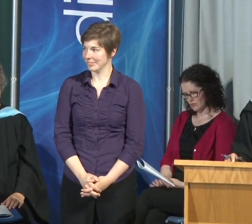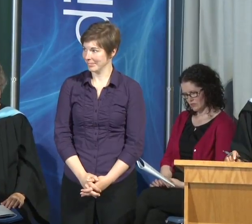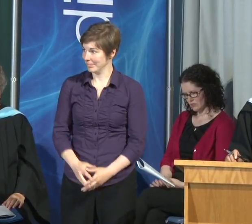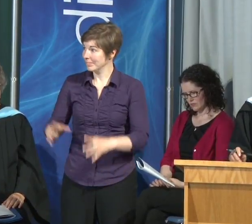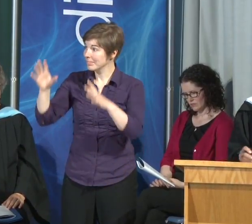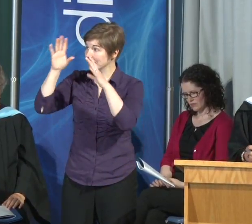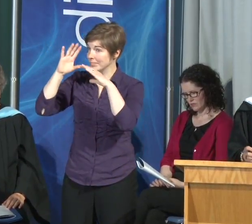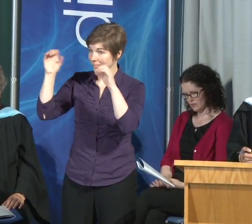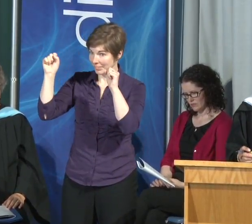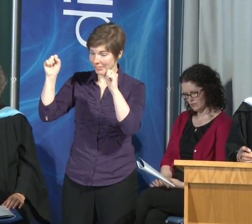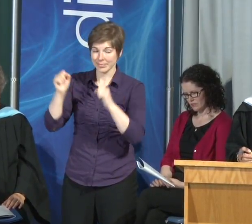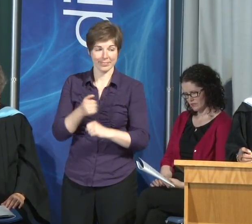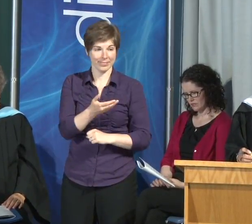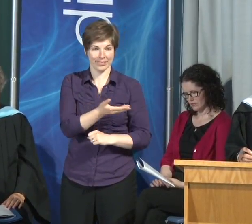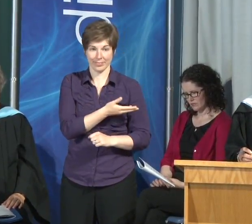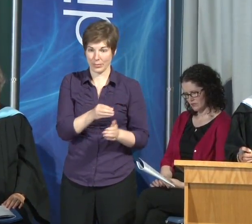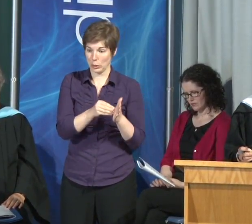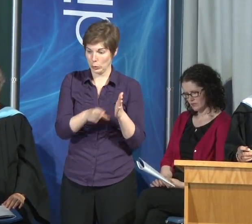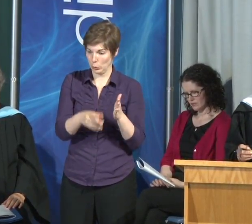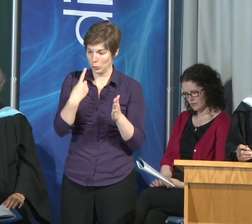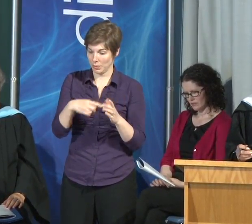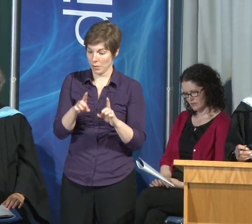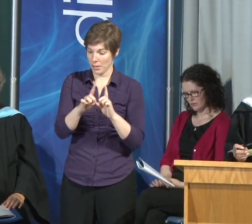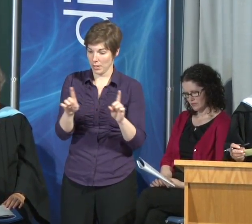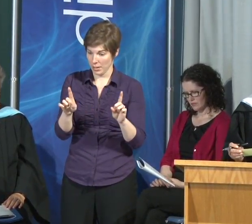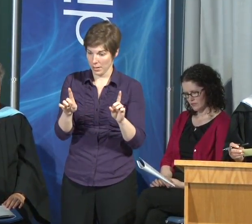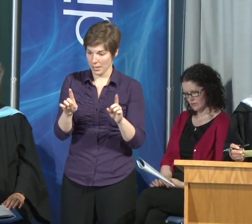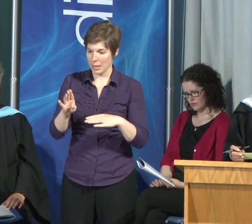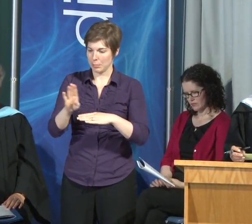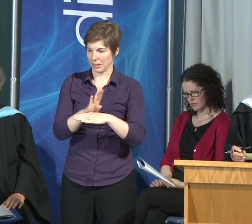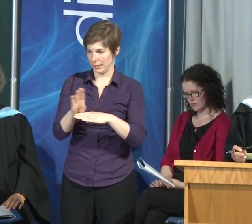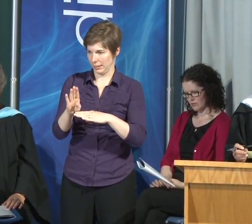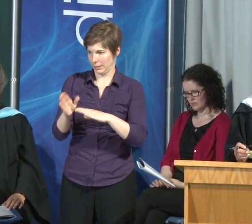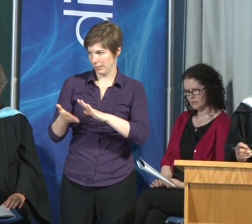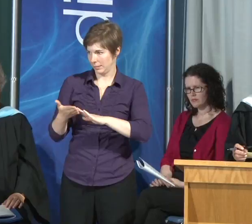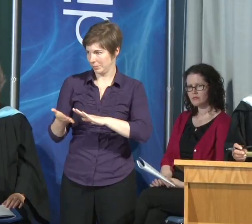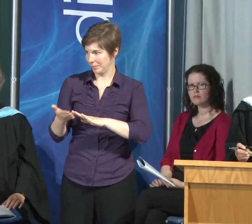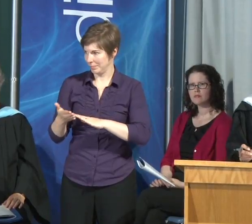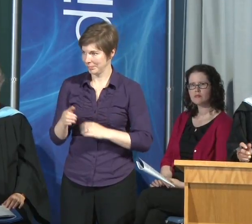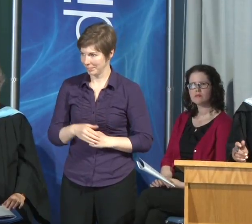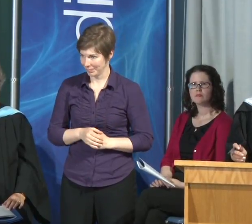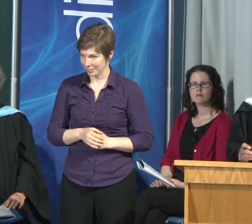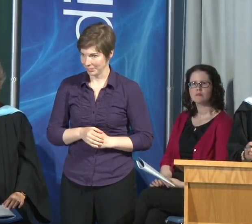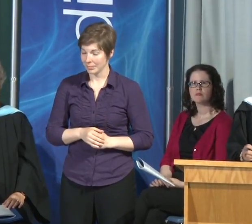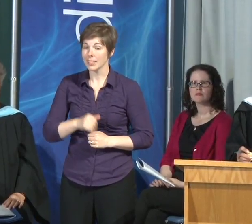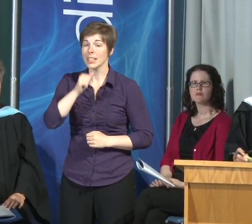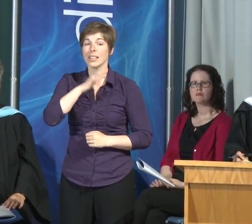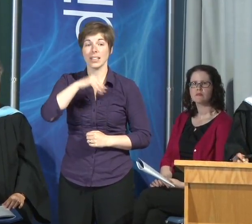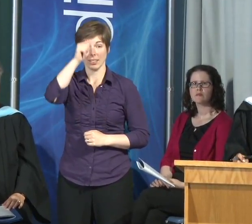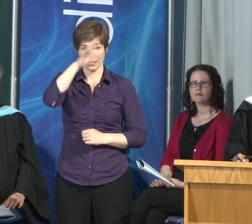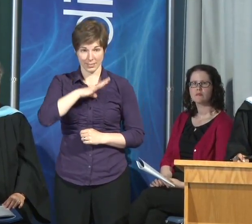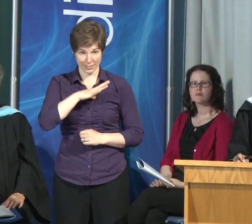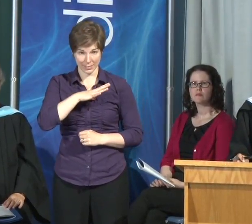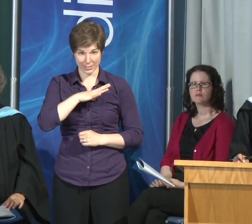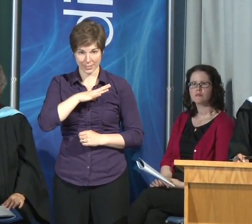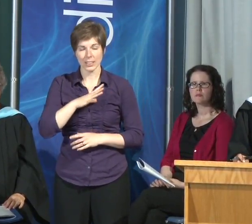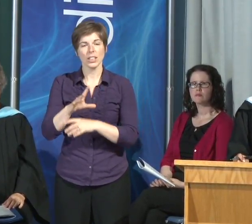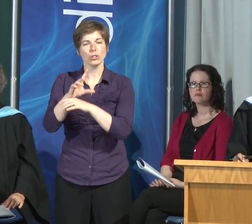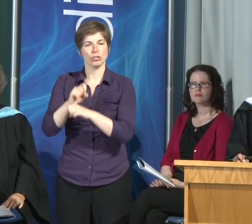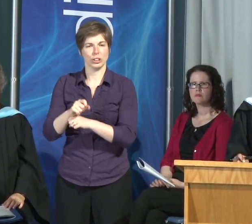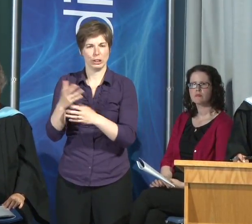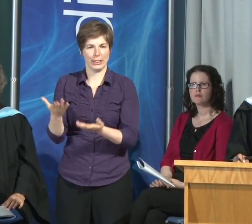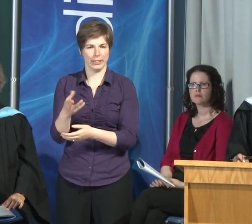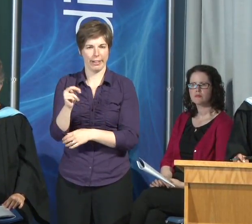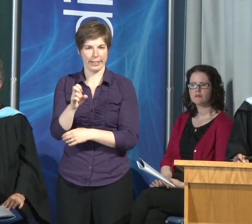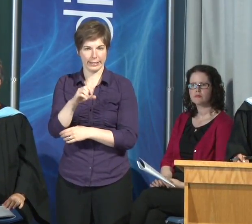Mr. President, the candidates for the Diploma in Business Administration. Ladies and gentlemen, it is a tradition in the community